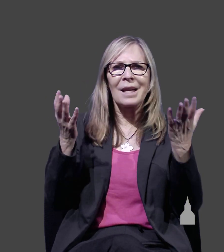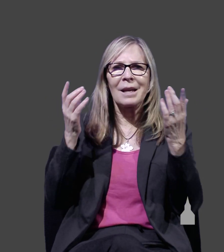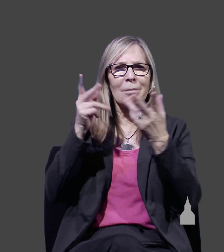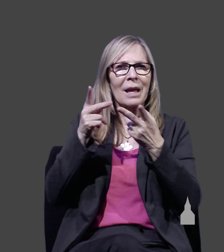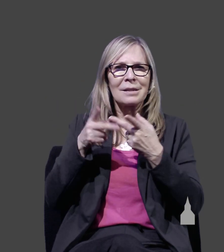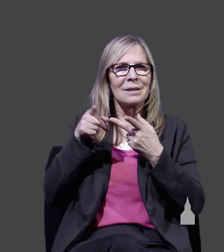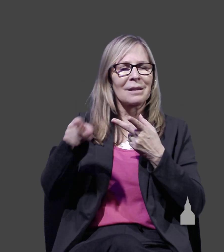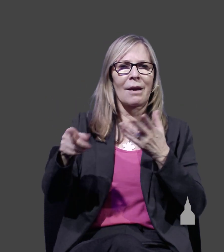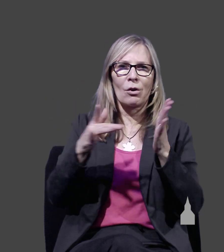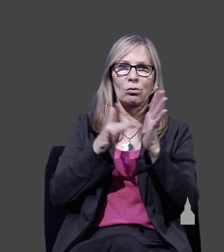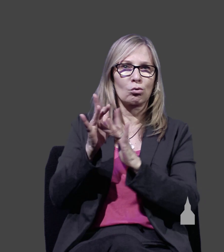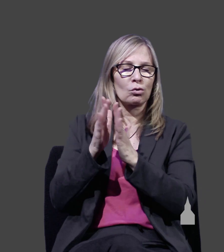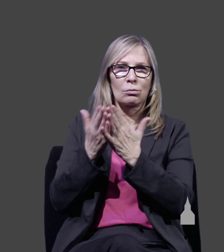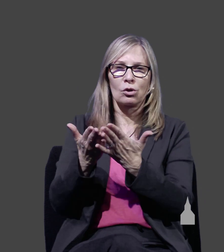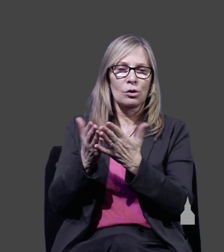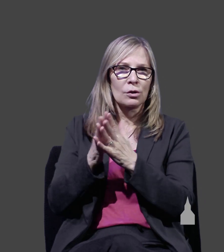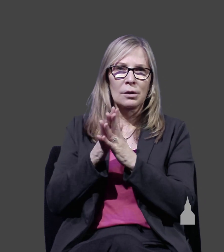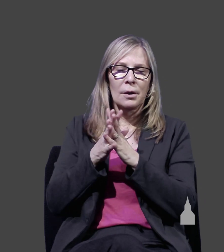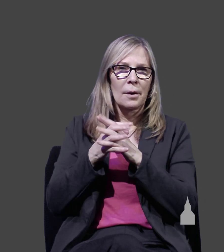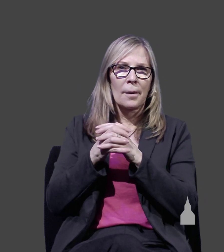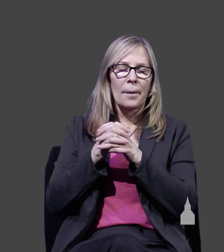scriptures.